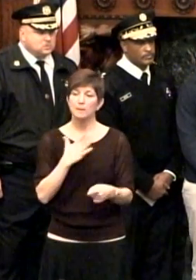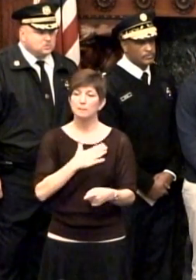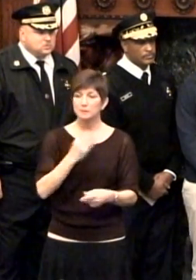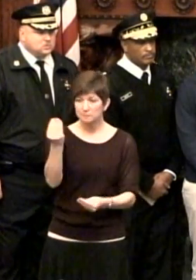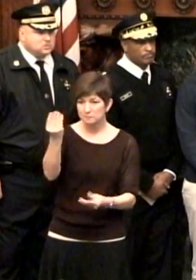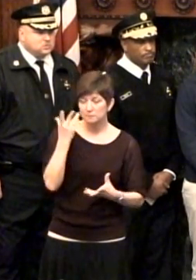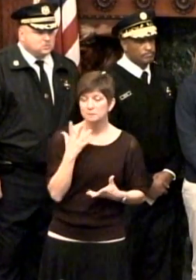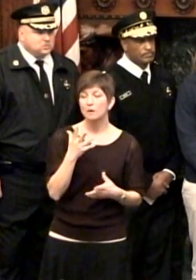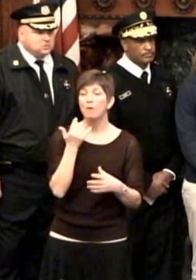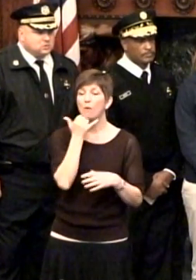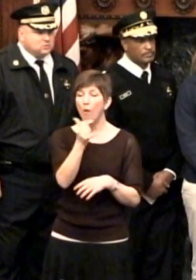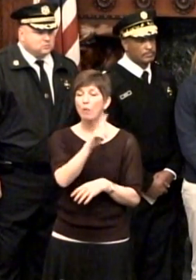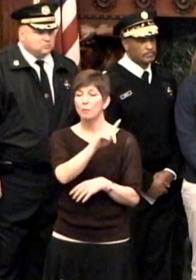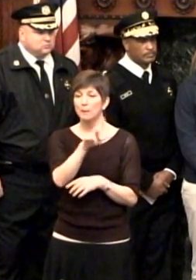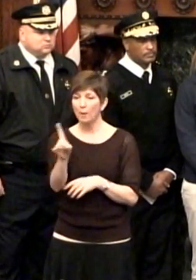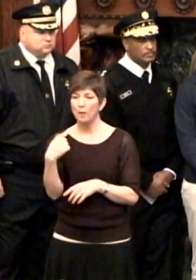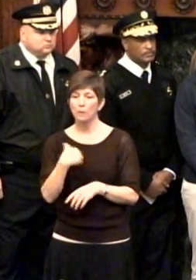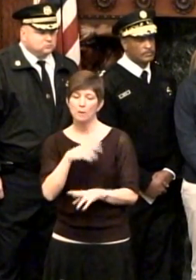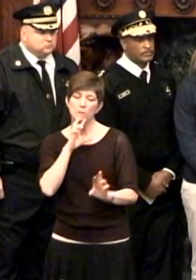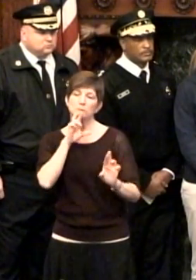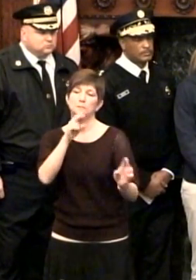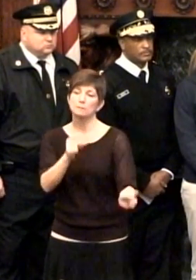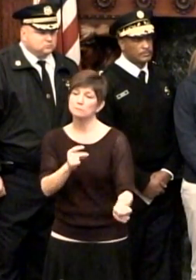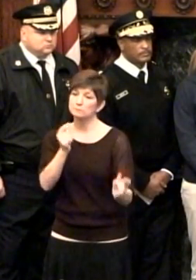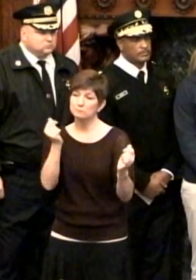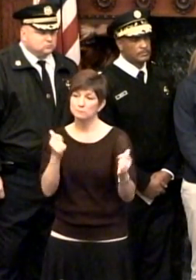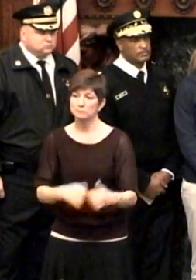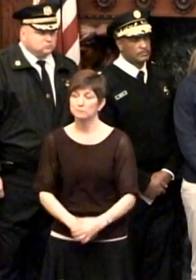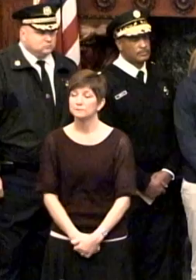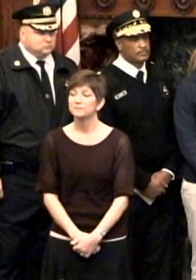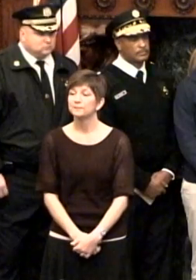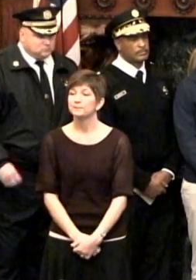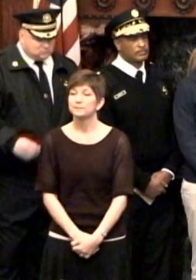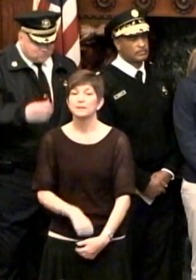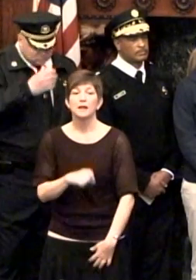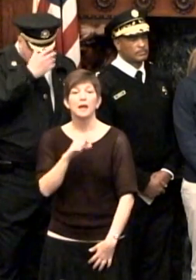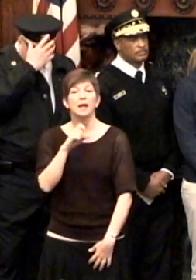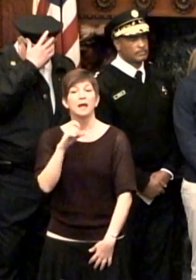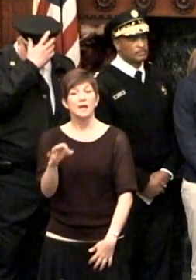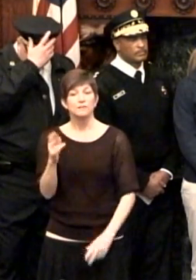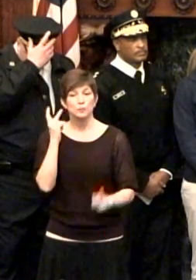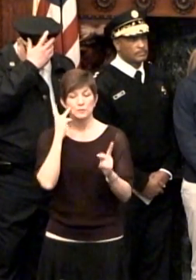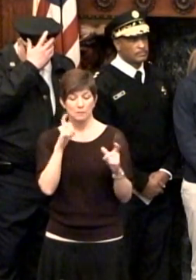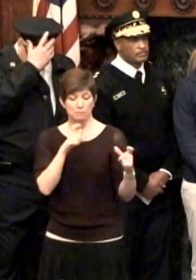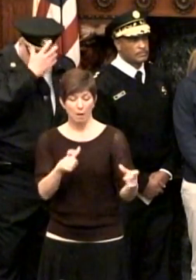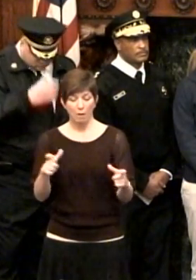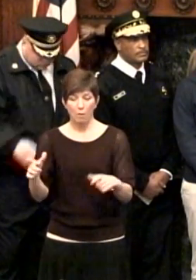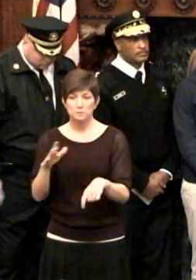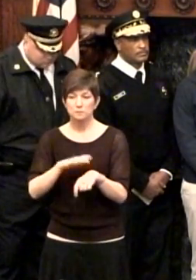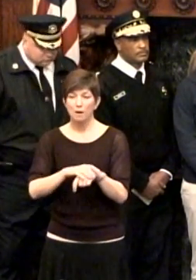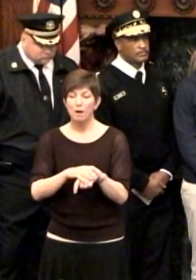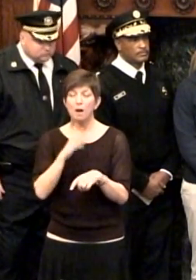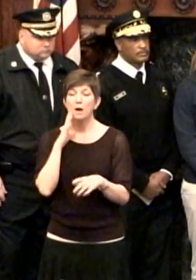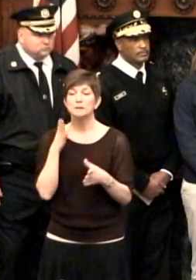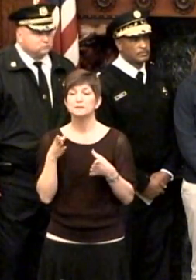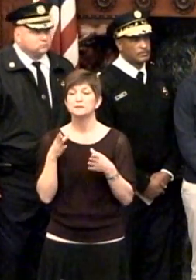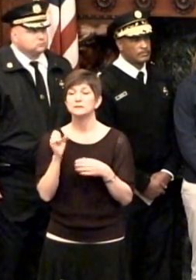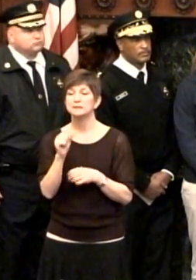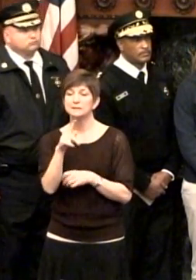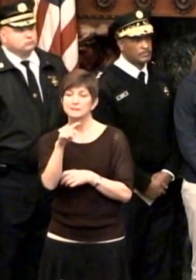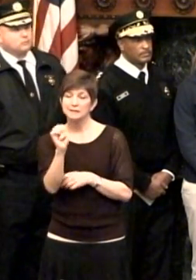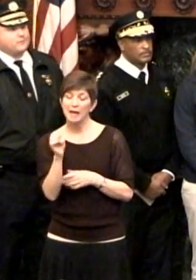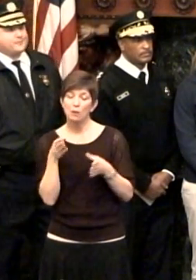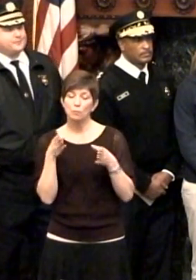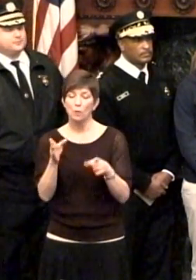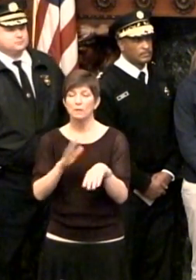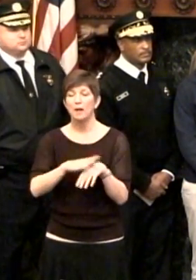get out there immediately. If there's potholes on some of the state routes, such as